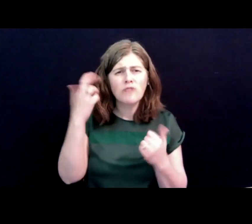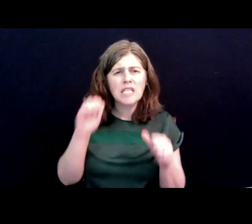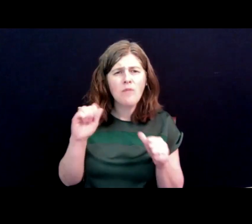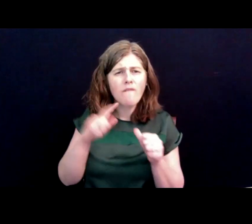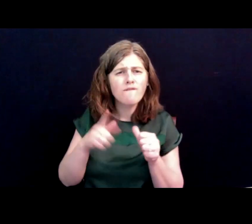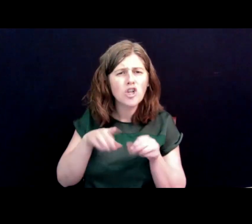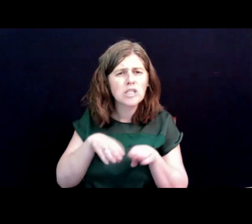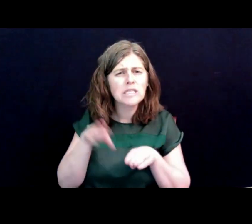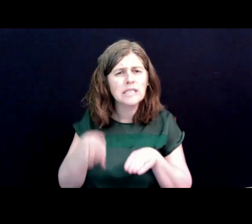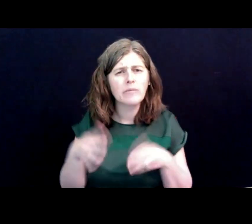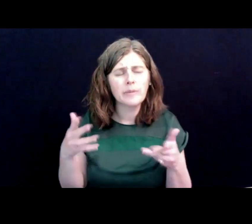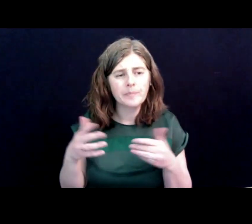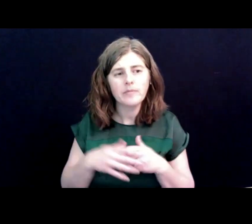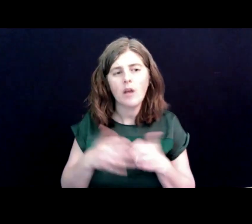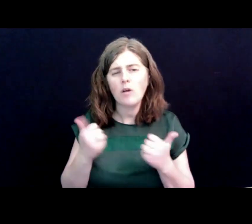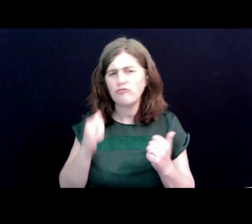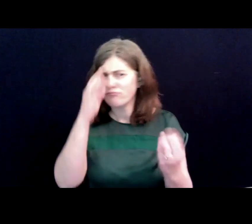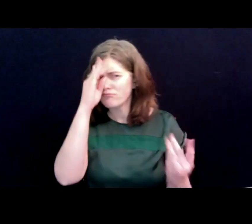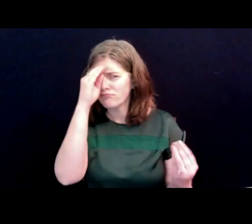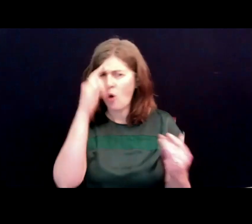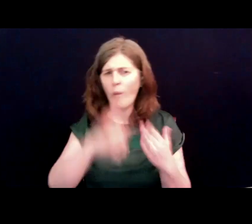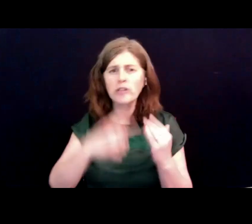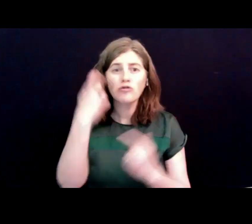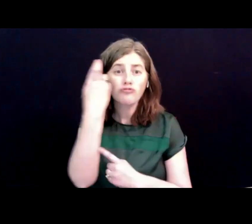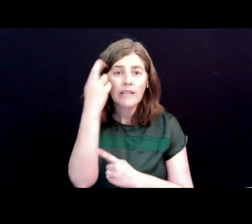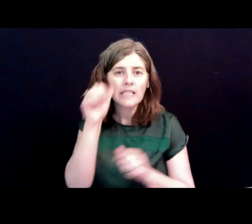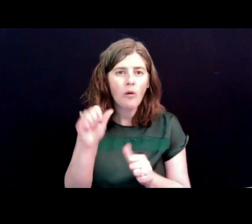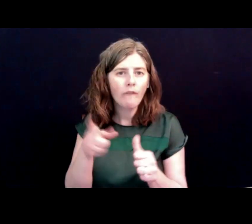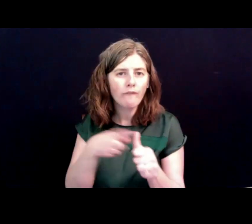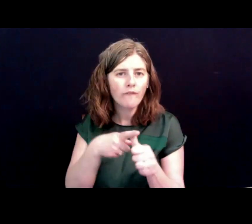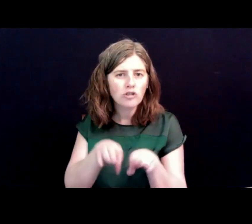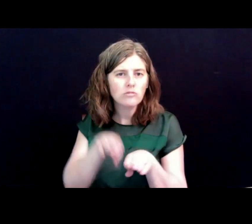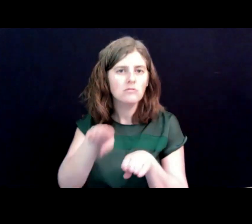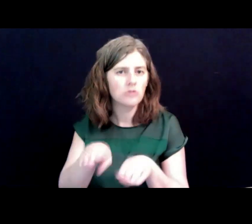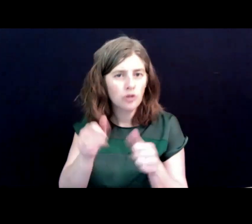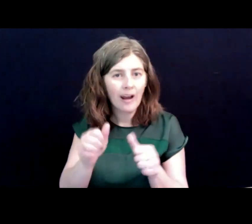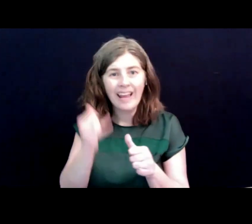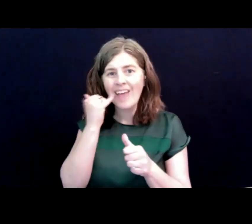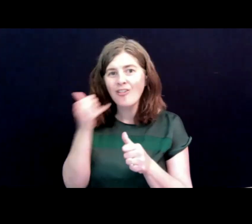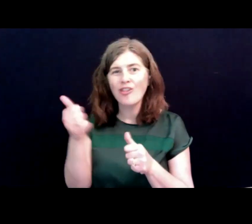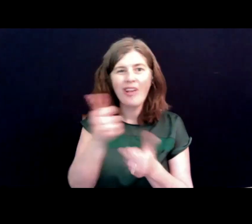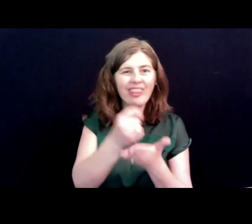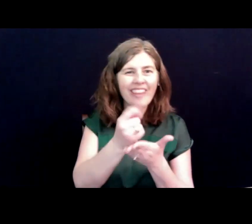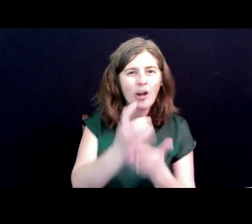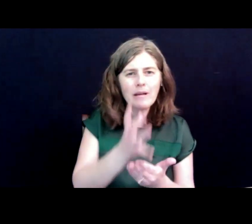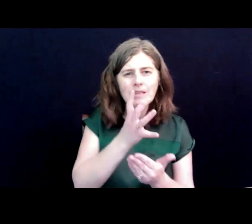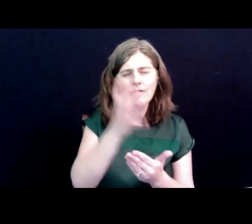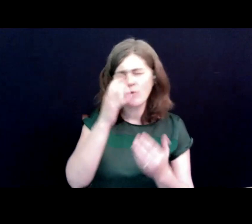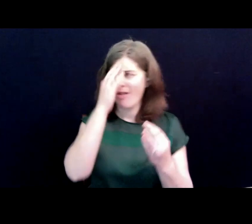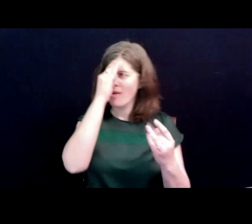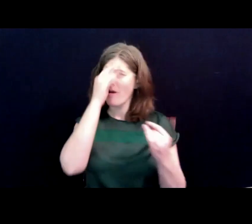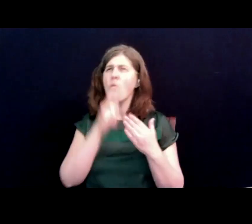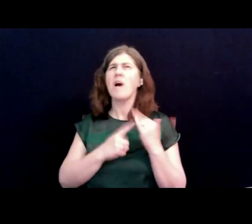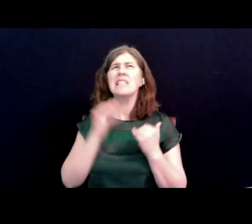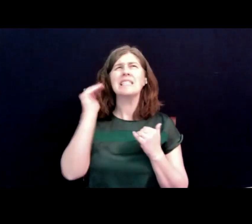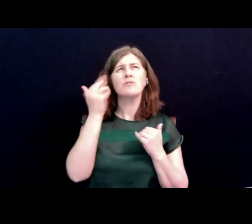step? So I'm always trying to think about what's a reasonable first step with a family. So again, if you're a therapist or a parent, these are things you can be thinking about. Well,